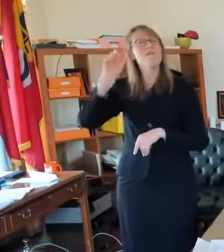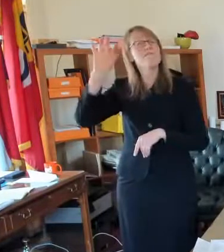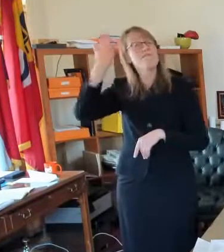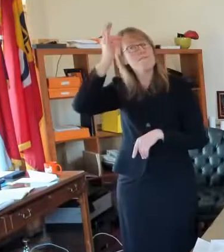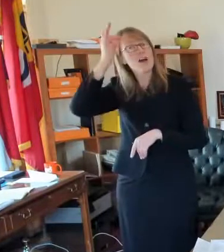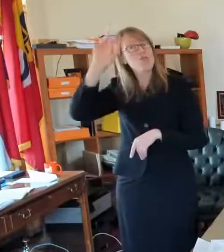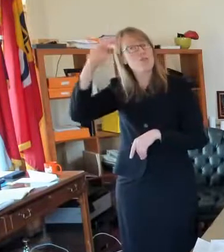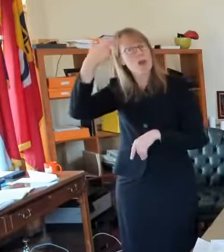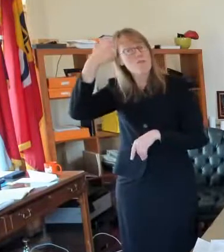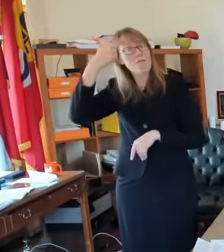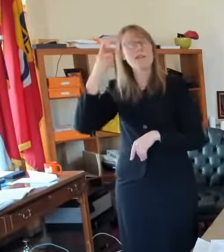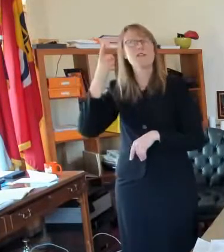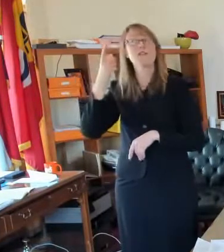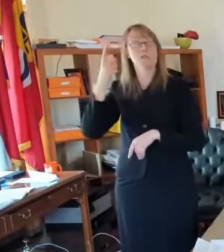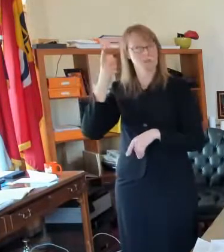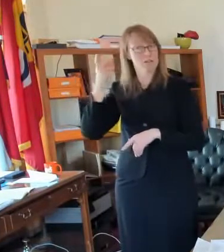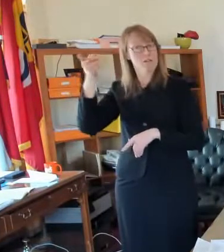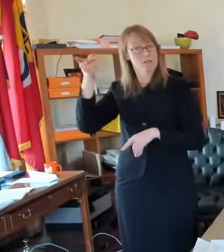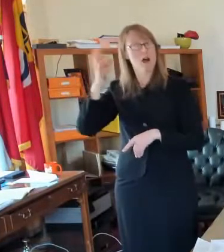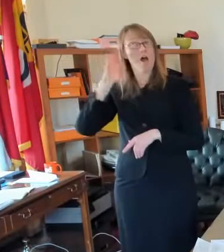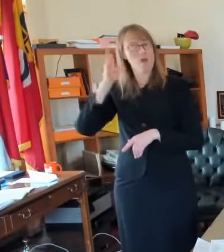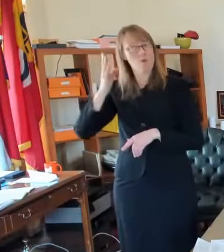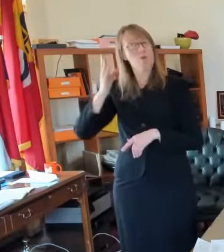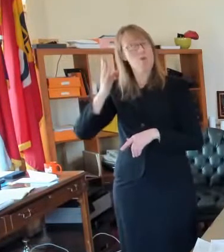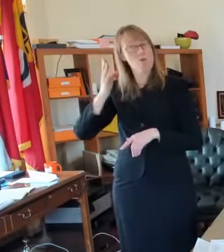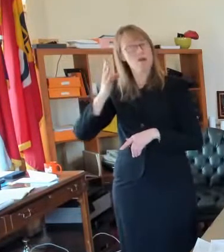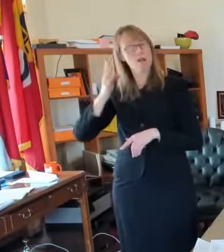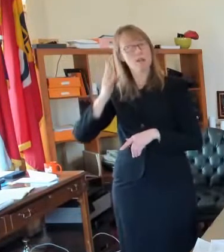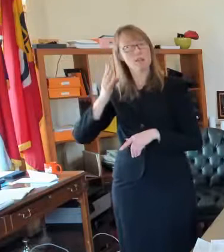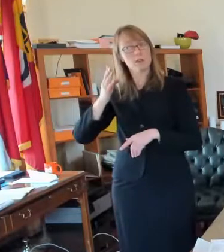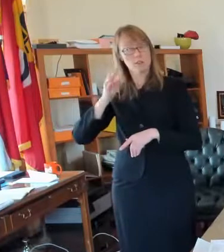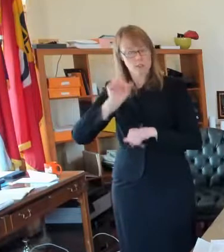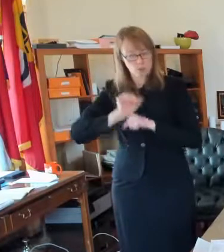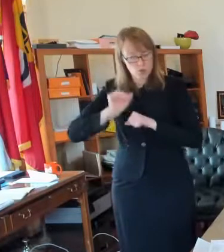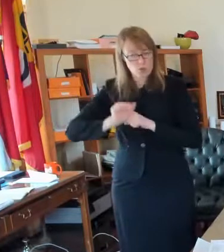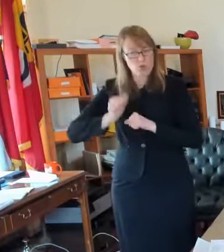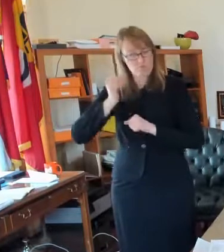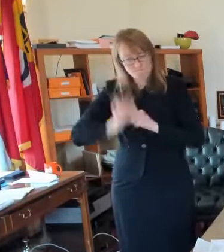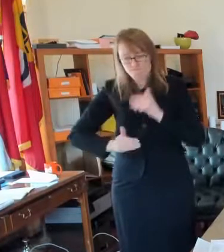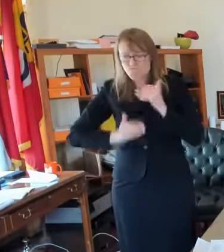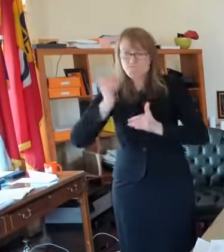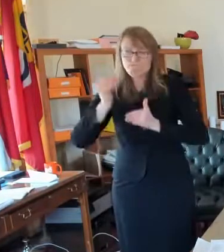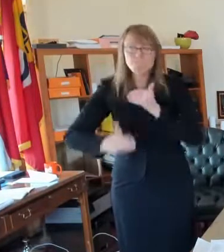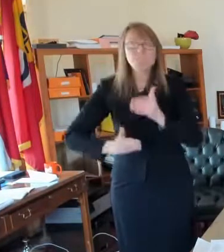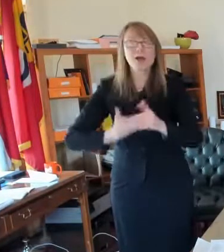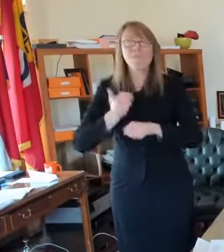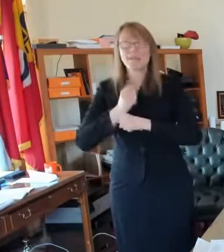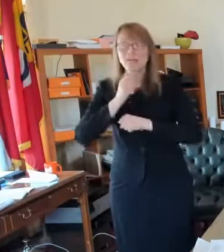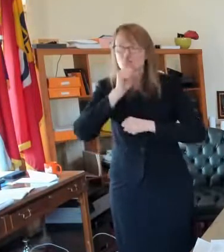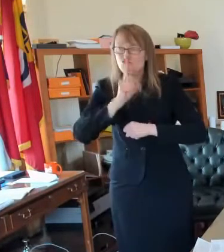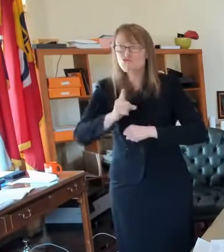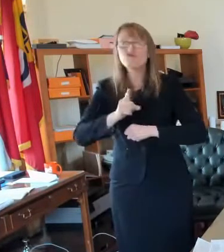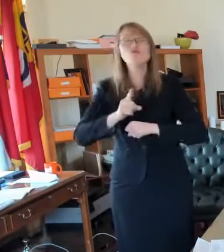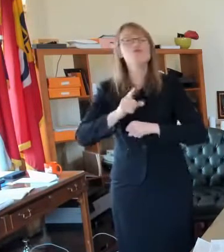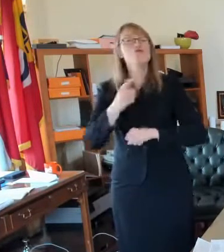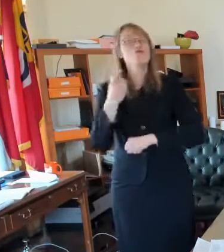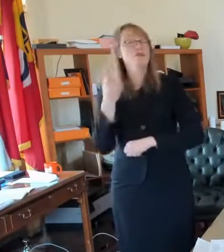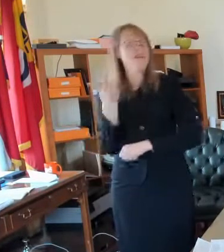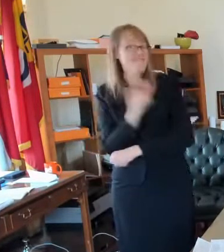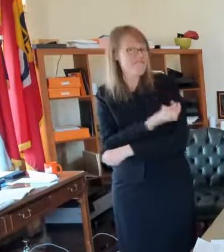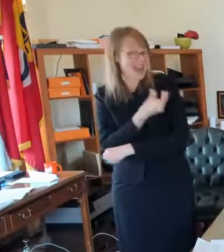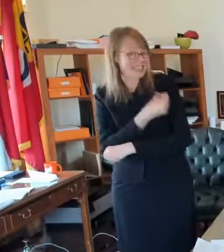make some strides, some good strides on the distribution of the vaccine that is available from Pfizer and from